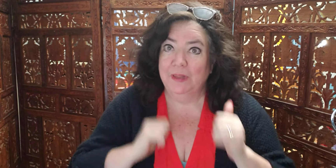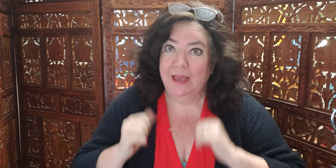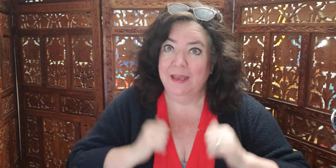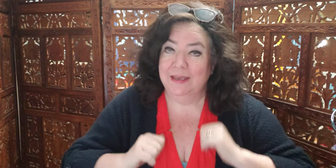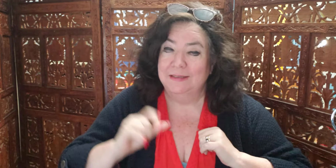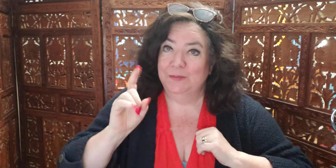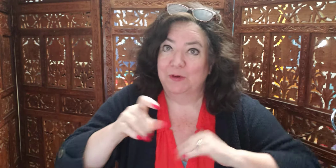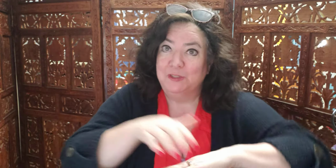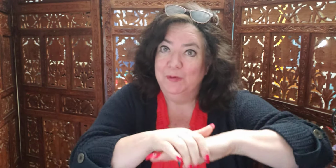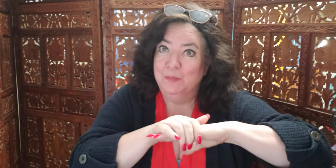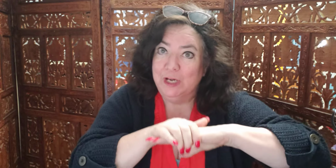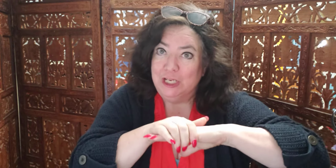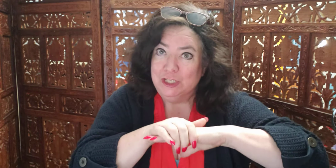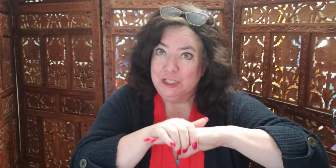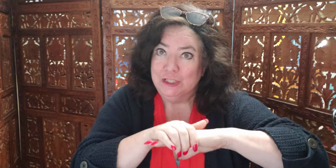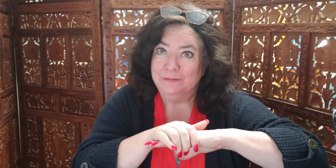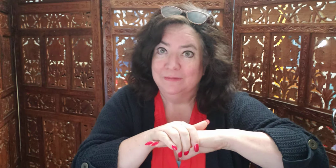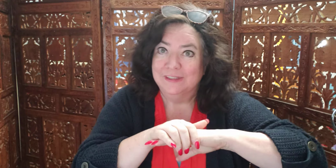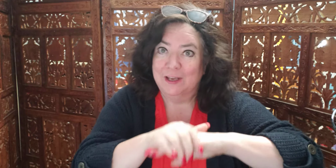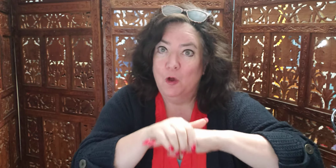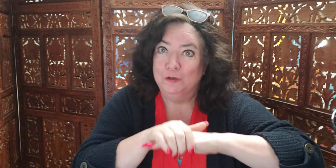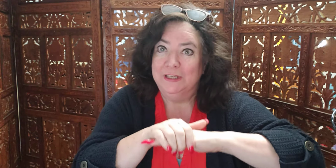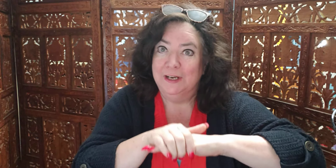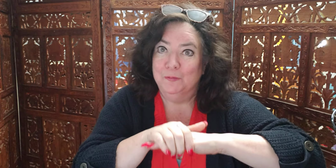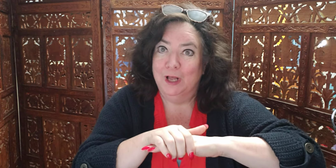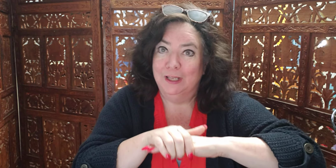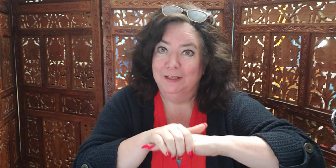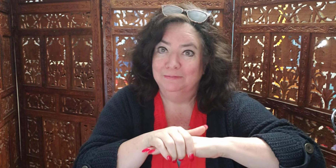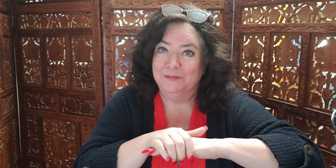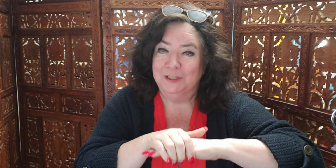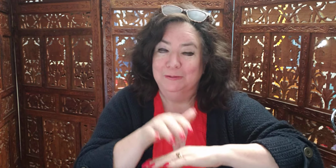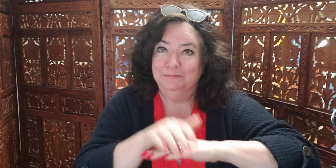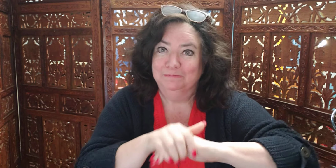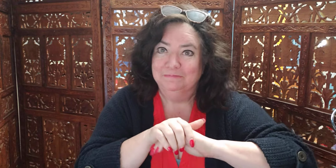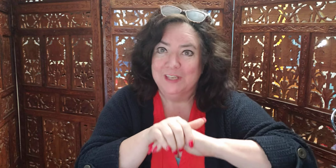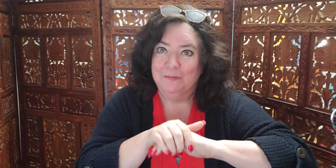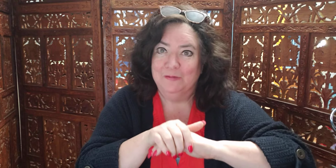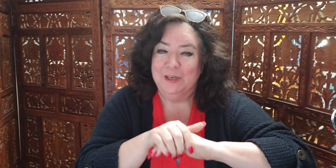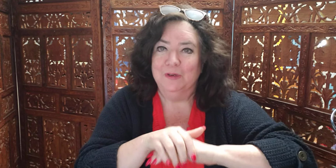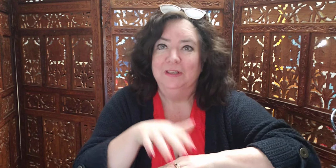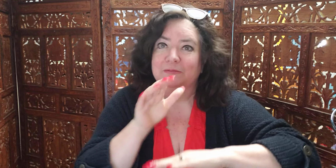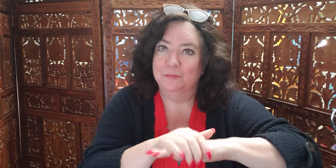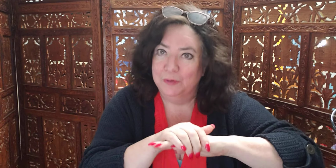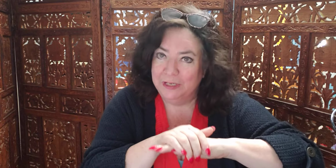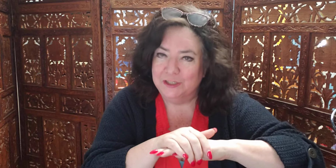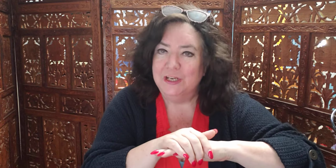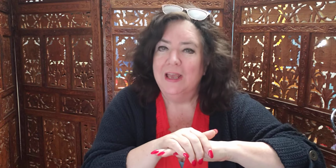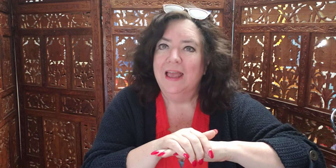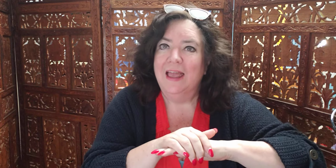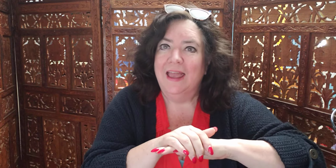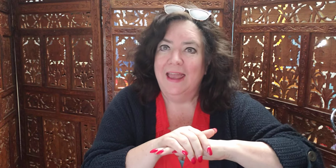play is supposed to be British. It's like holding an umbrella, top of the umbrella, British.